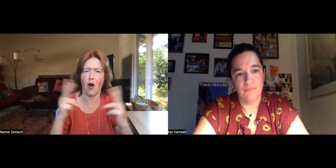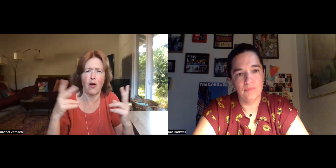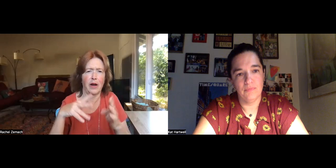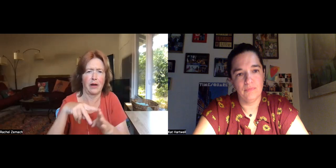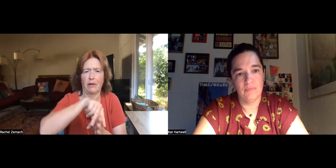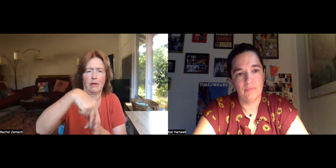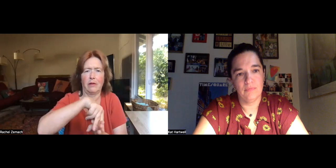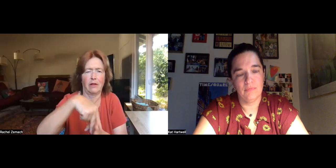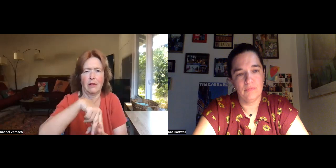Sorry.